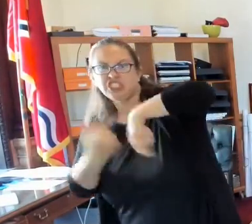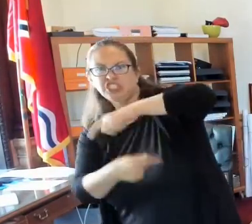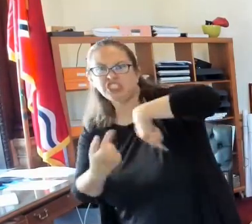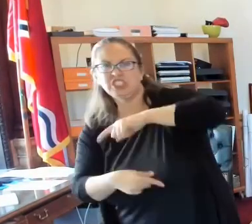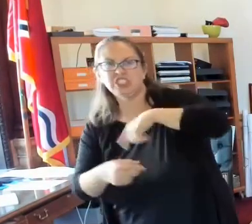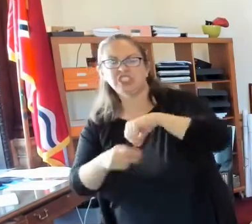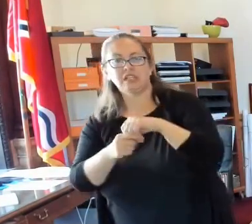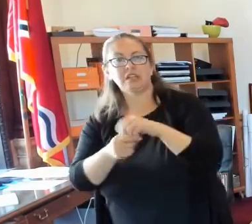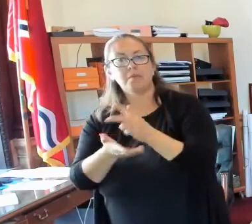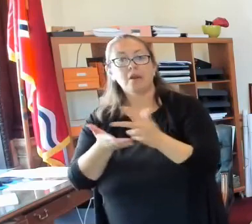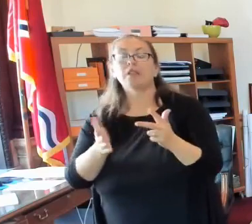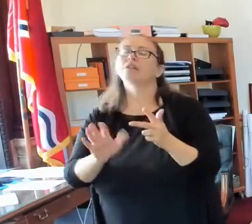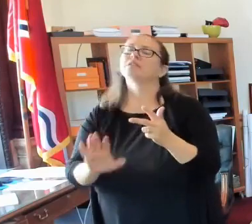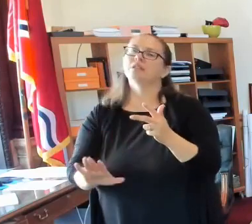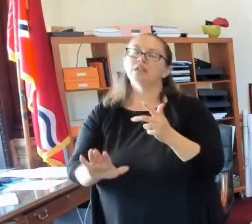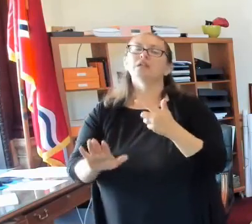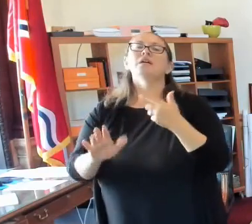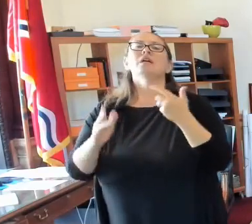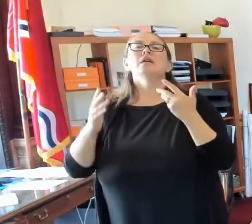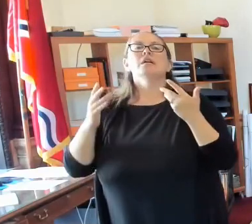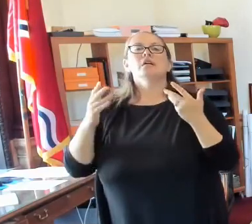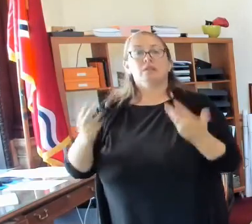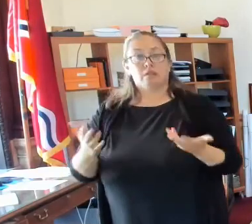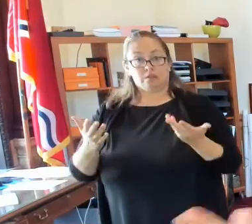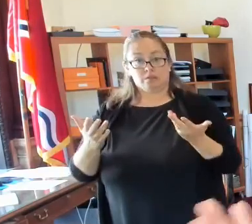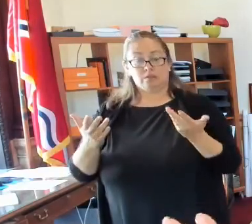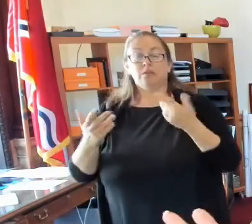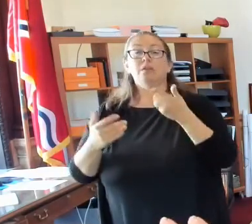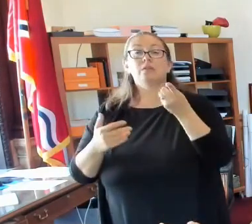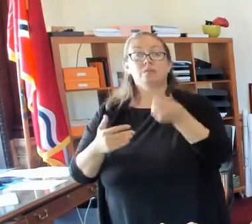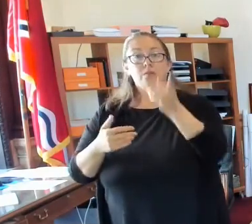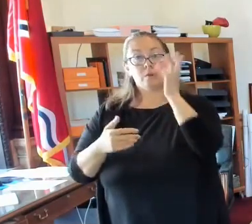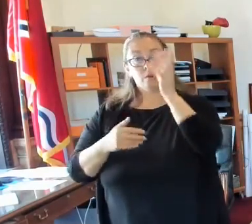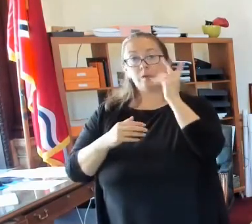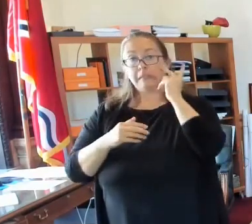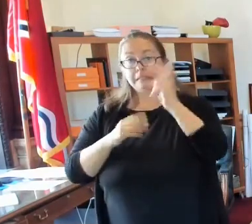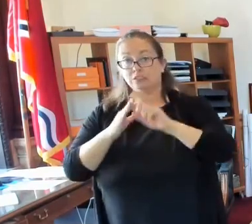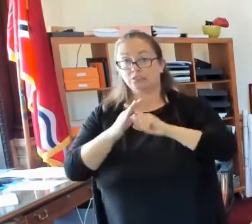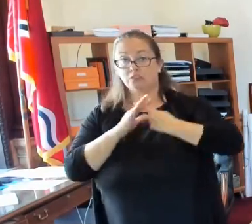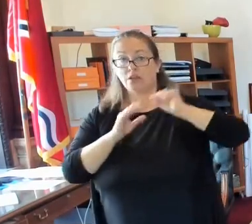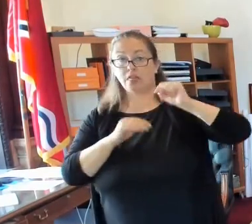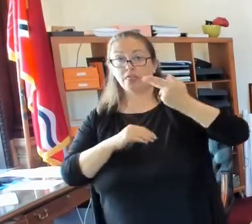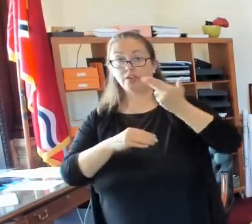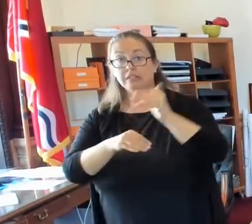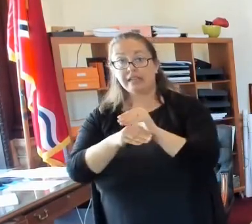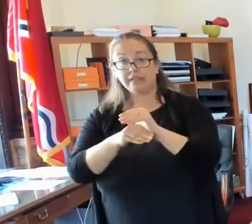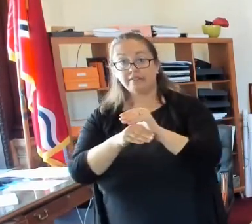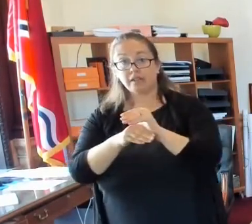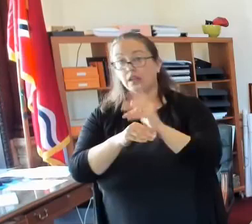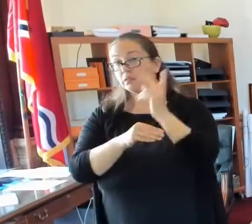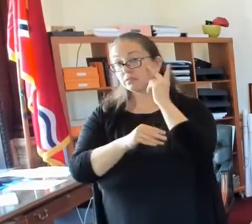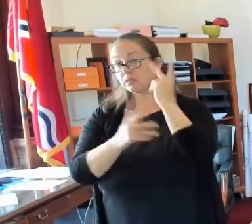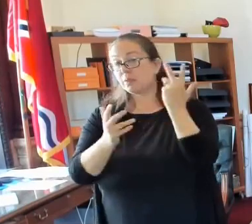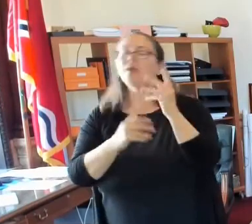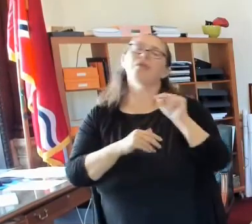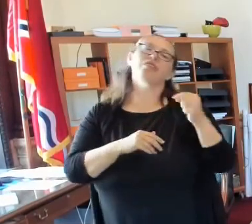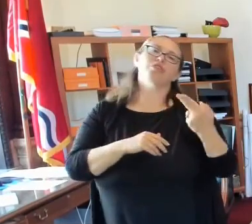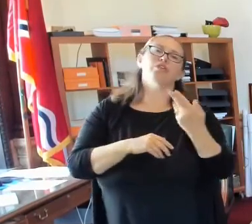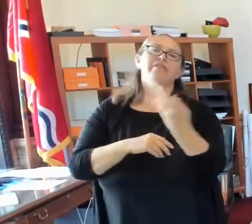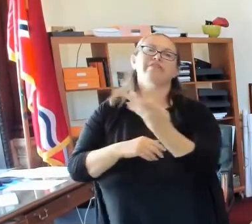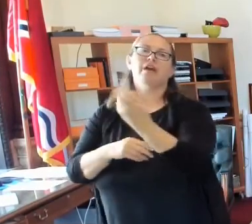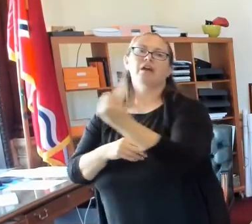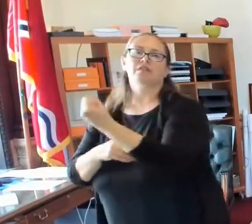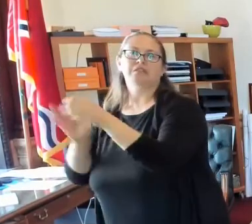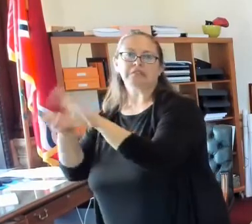And so one of the things that you're going to see in downtown beginning Thursday evening, Thursday, Friday, Saturday, Sunday,